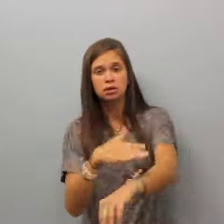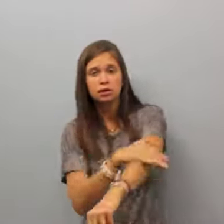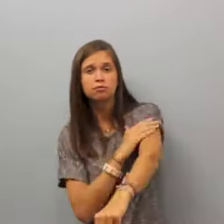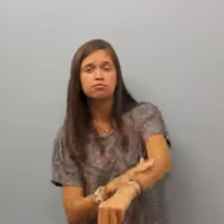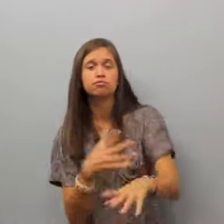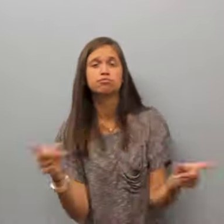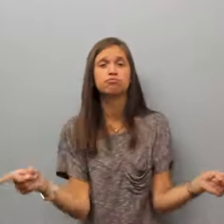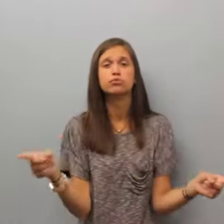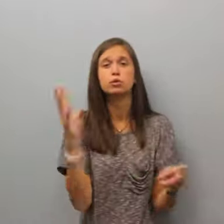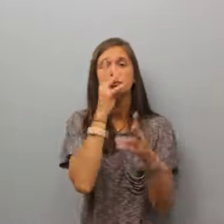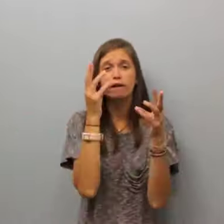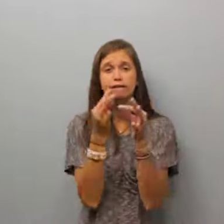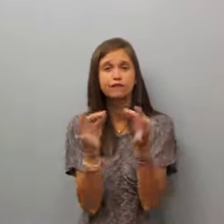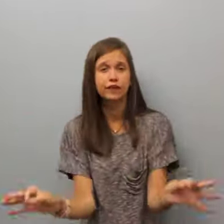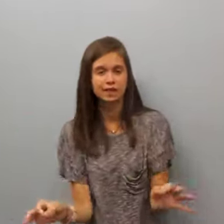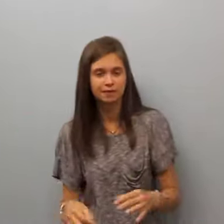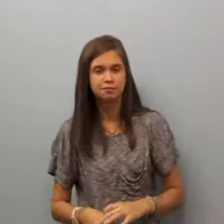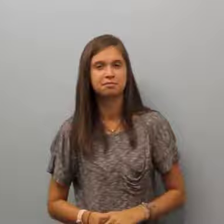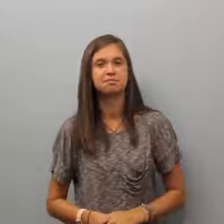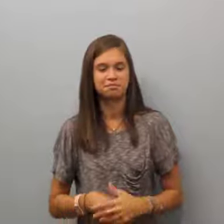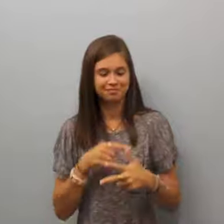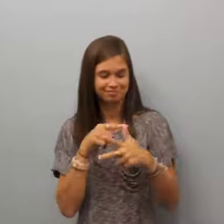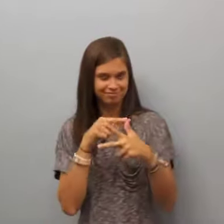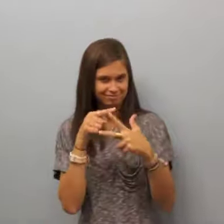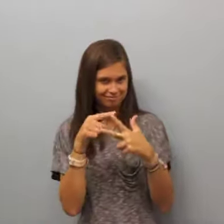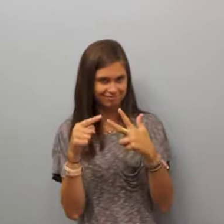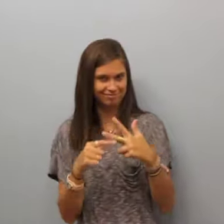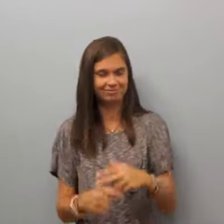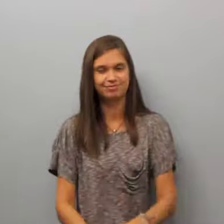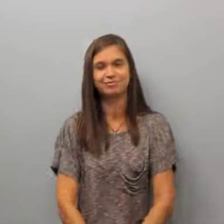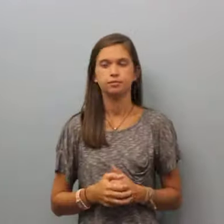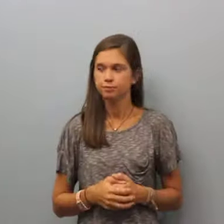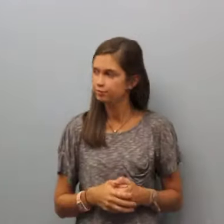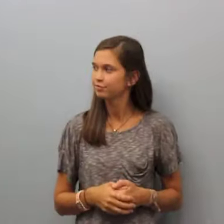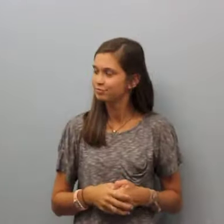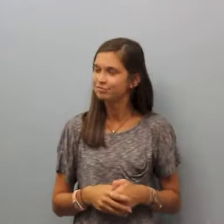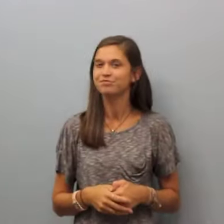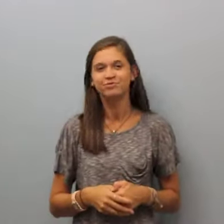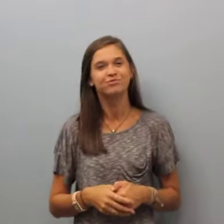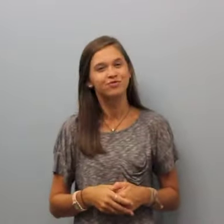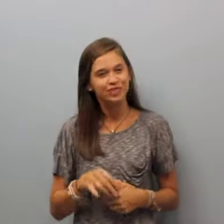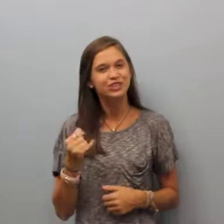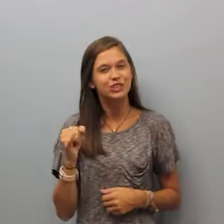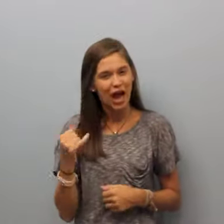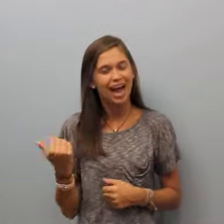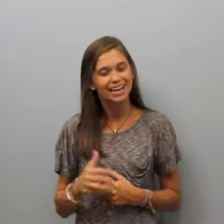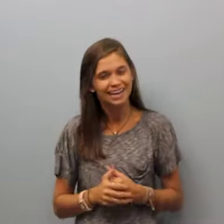Lastly, I would bring some sunblock. I don't want to burn if I'm out on that island all day, and I got to be able to tan.